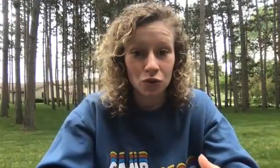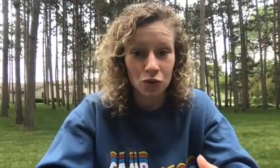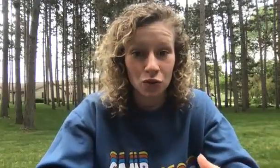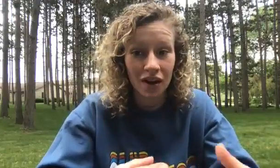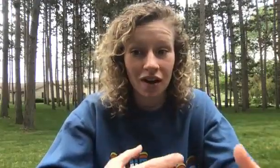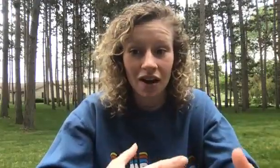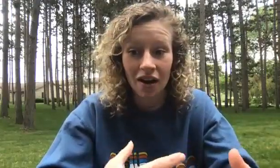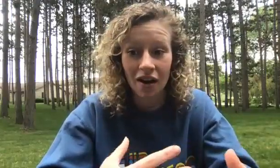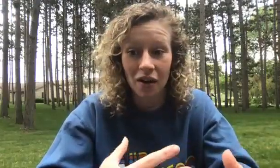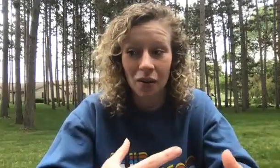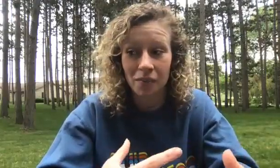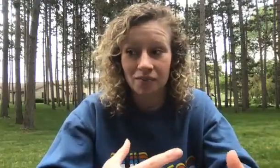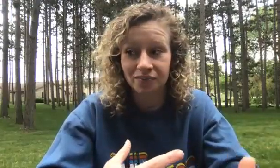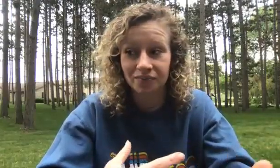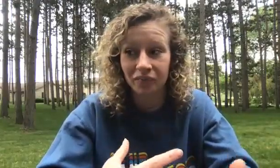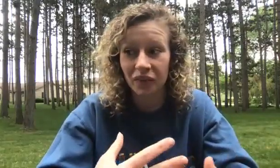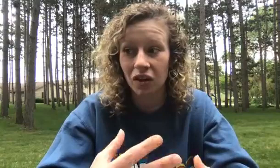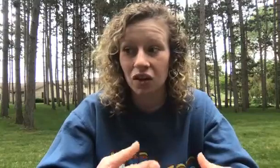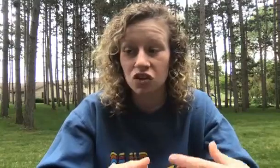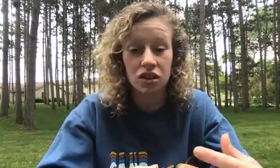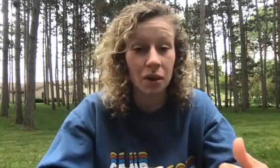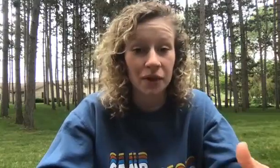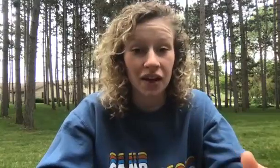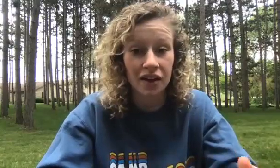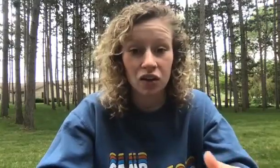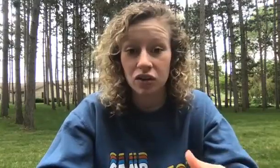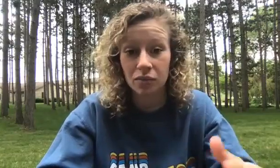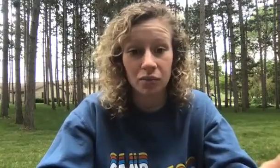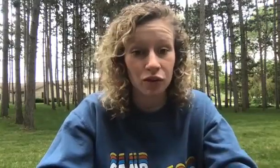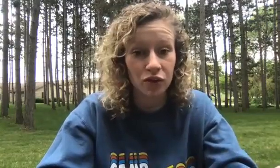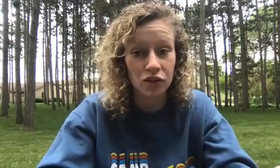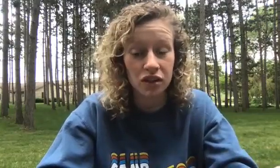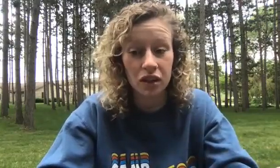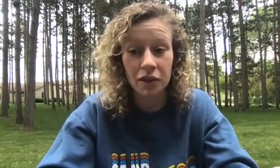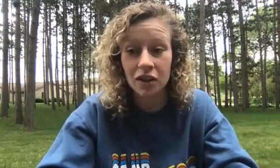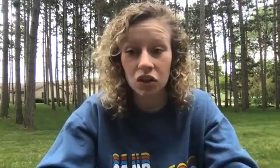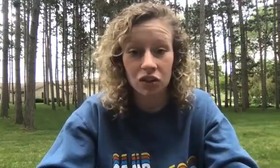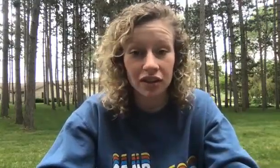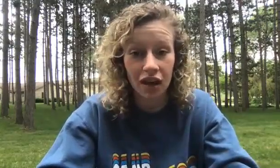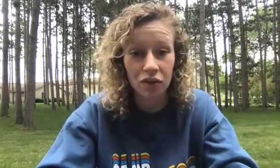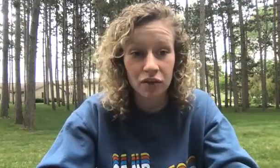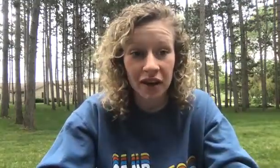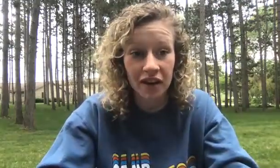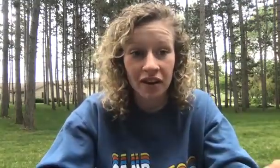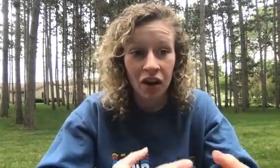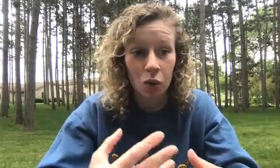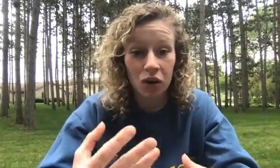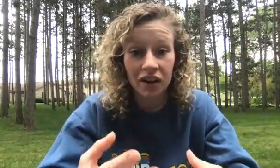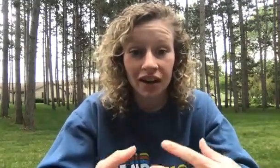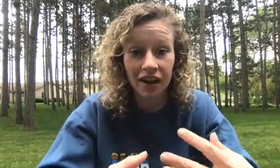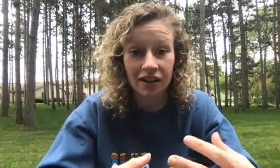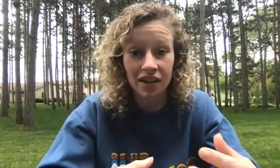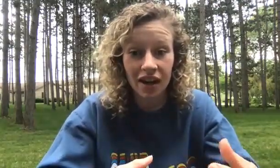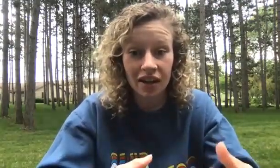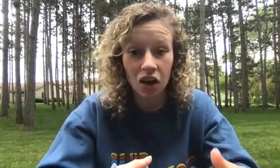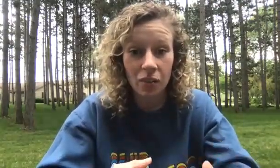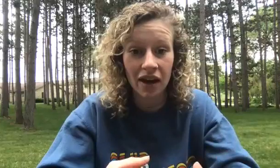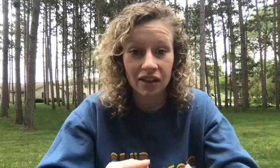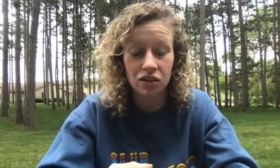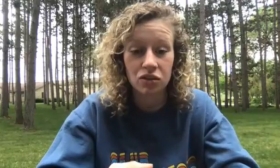you are just hopping on now, you can reverse a little bit and learn the alphabet. And we're going to kind of tie it all back into each